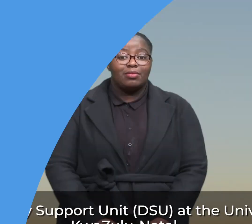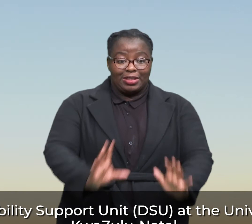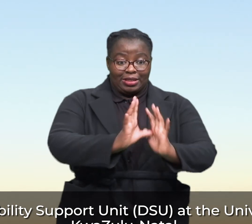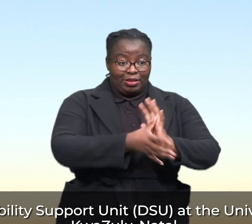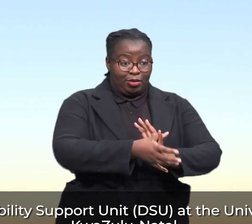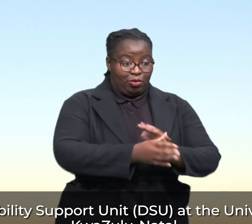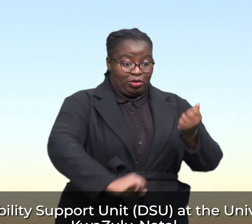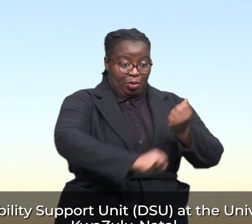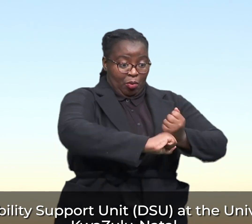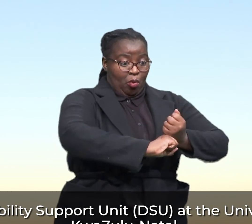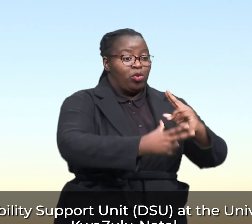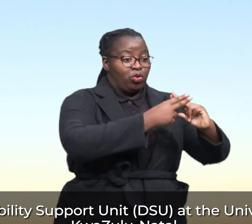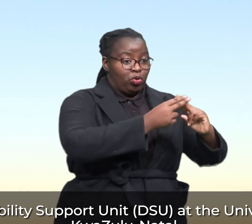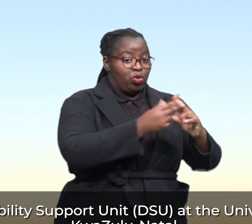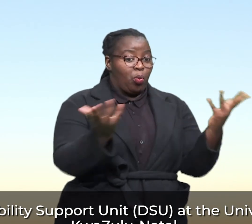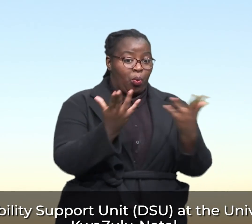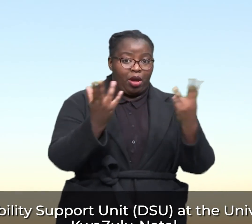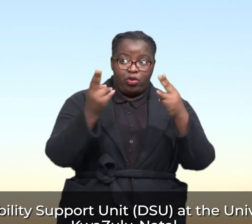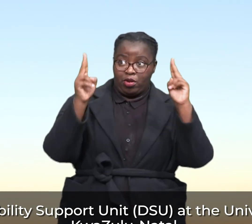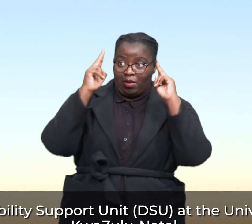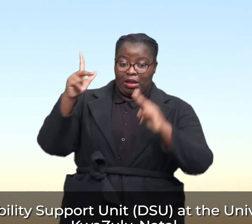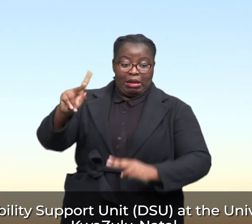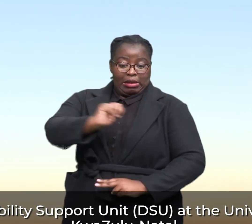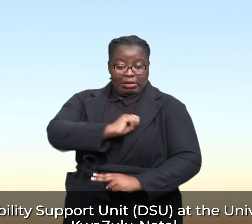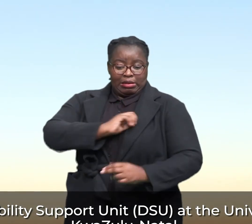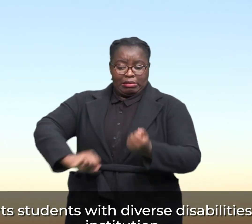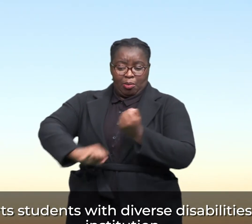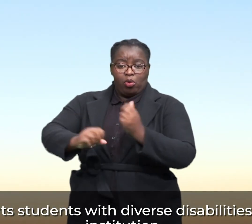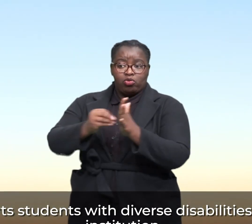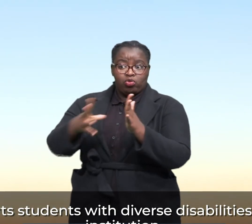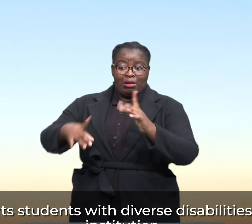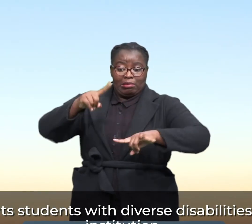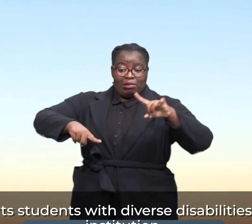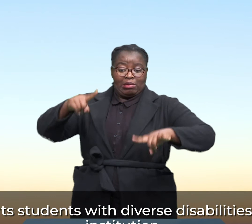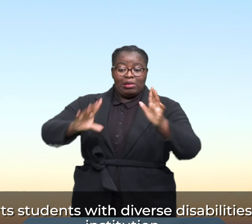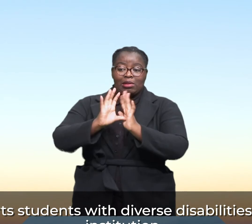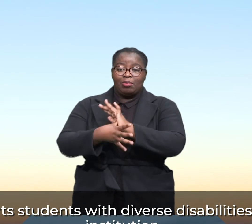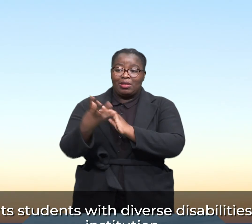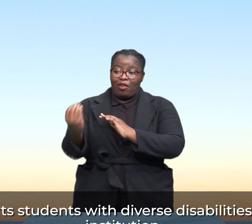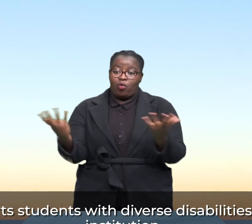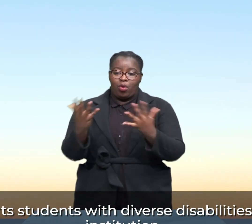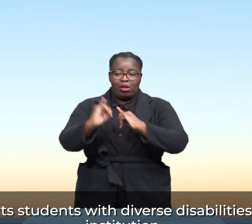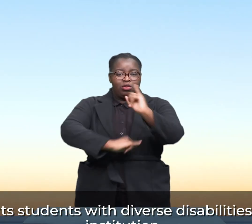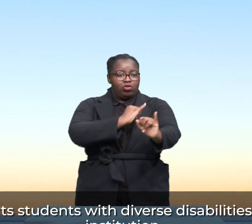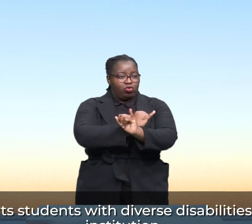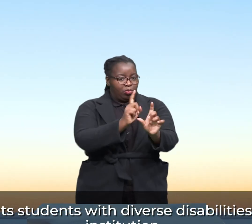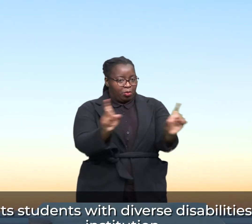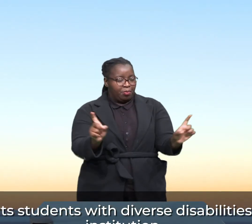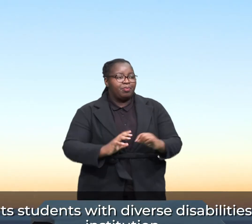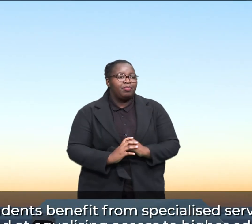The Disability Support Unit at the University of KwaZulu-Natal supports students with diverse disabilities at the institution.